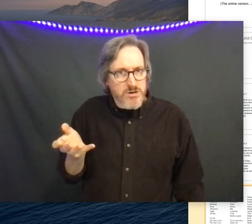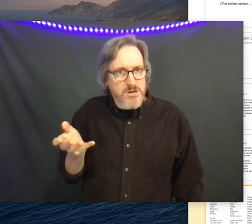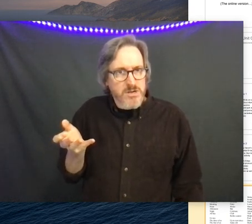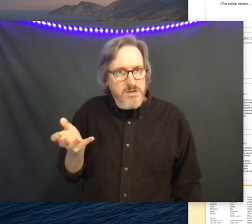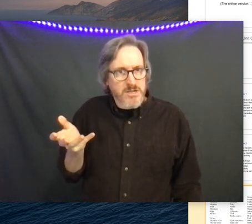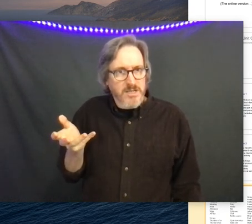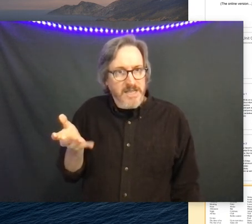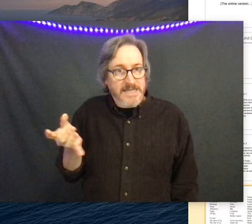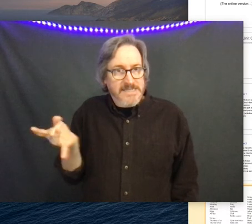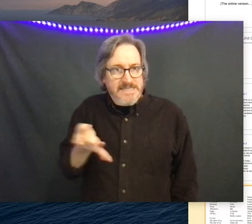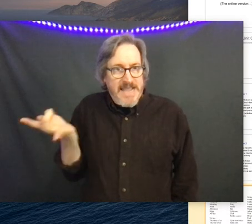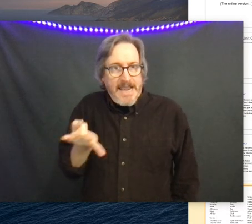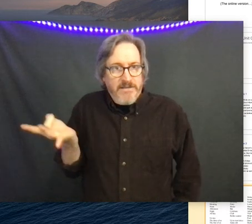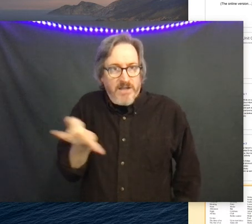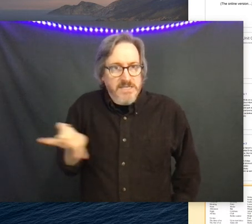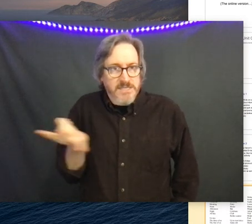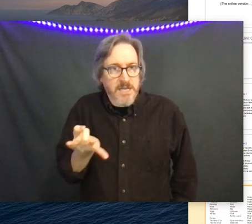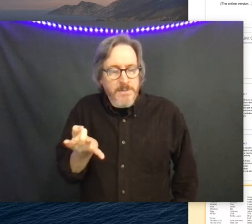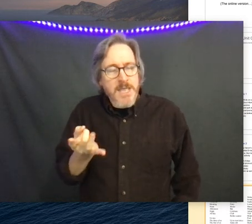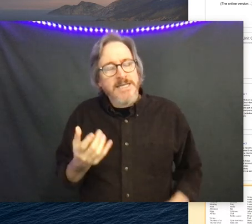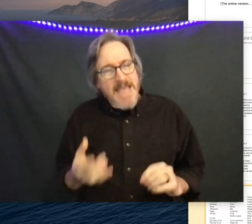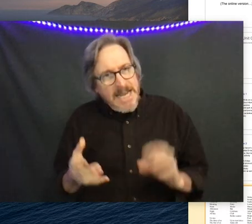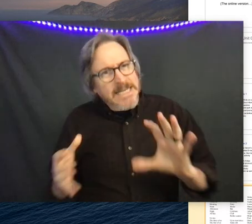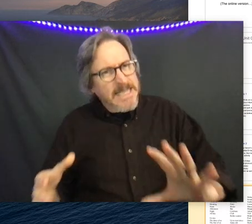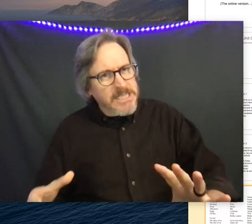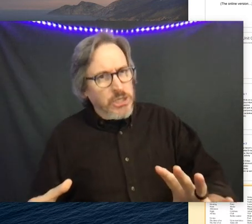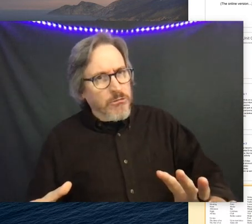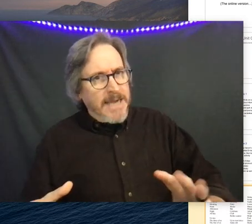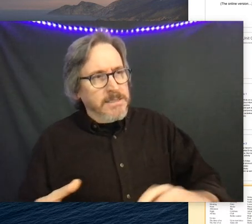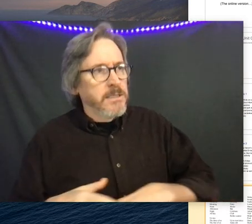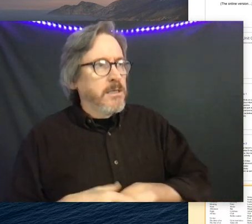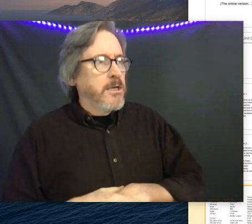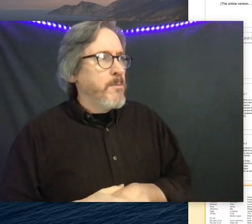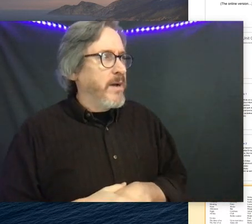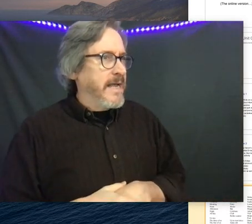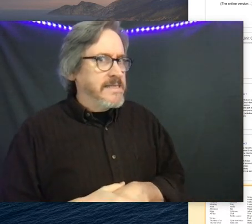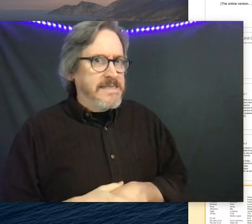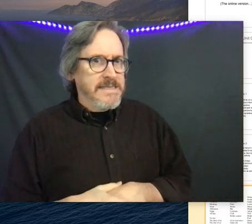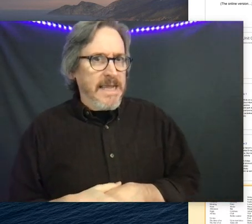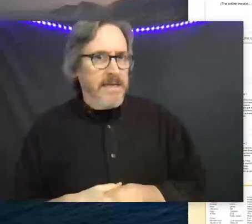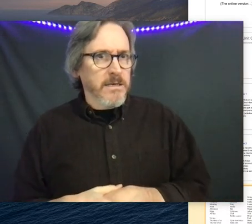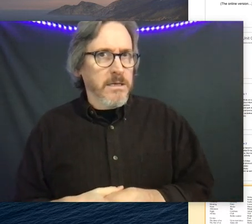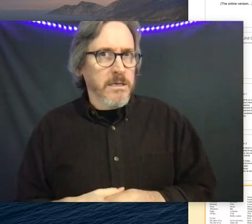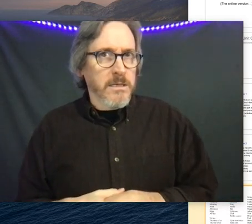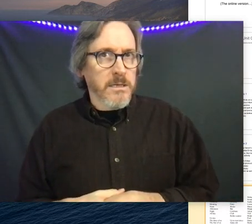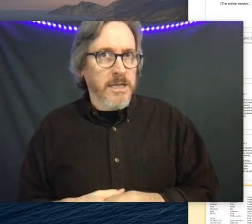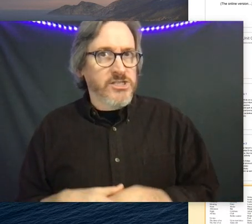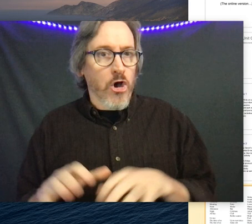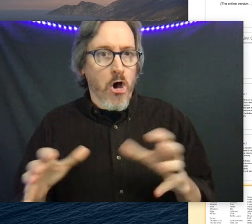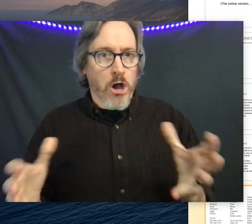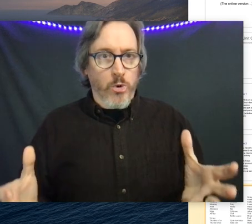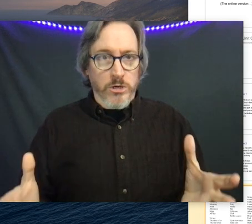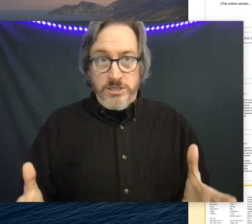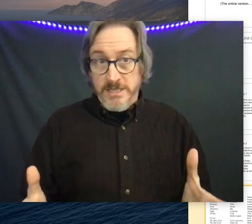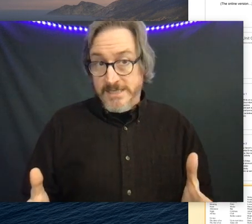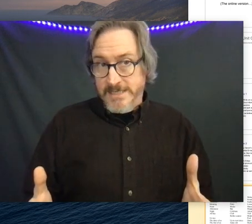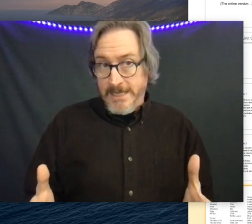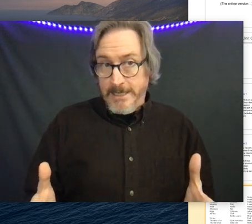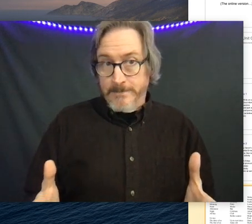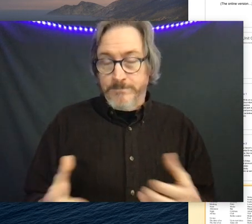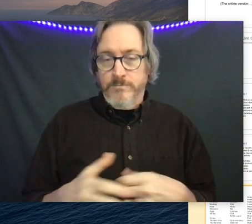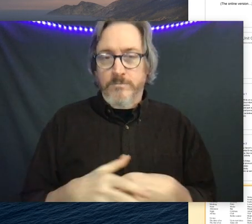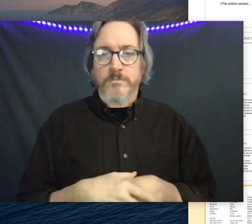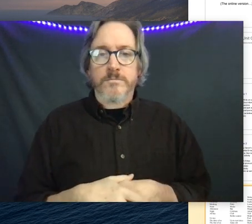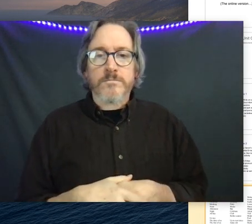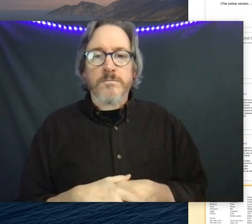number. Like 8 of us. Technically, it's correct, but it's awkward to